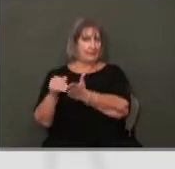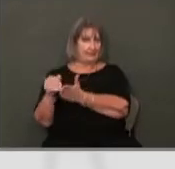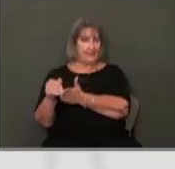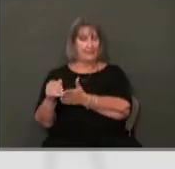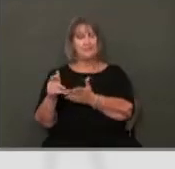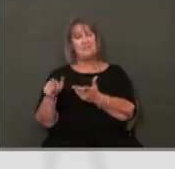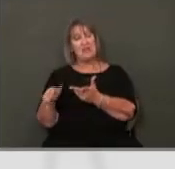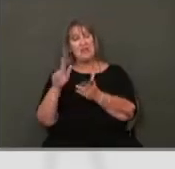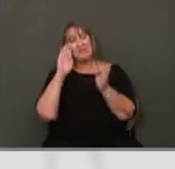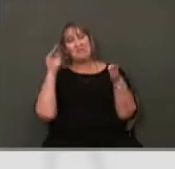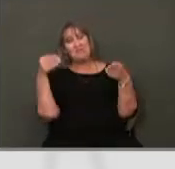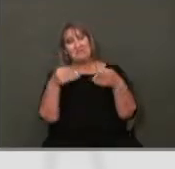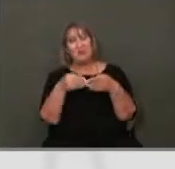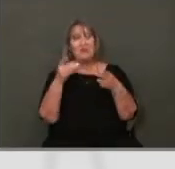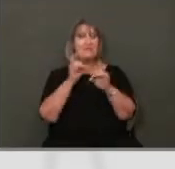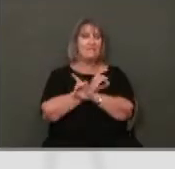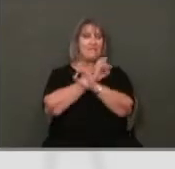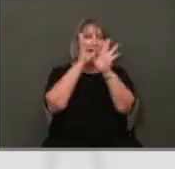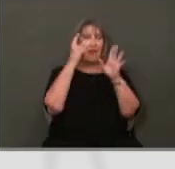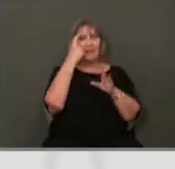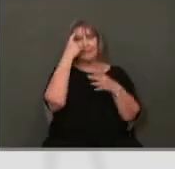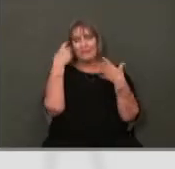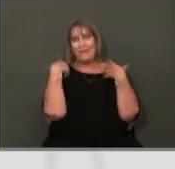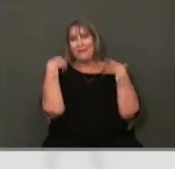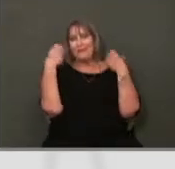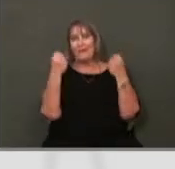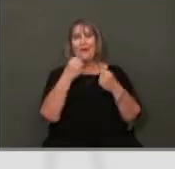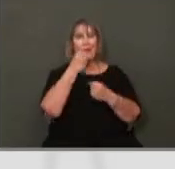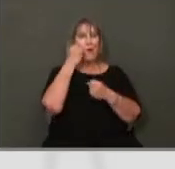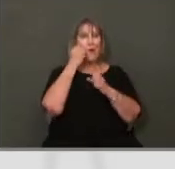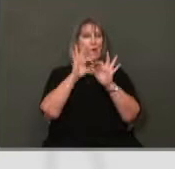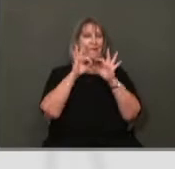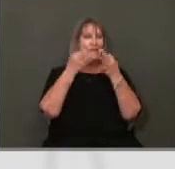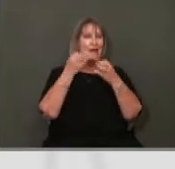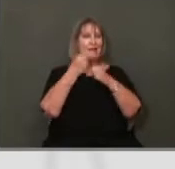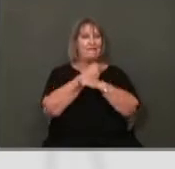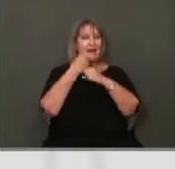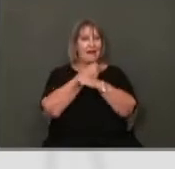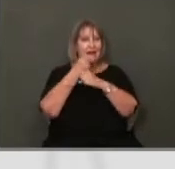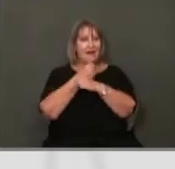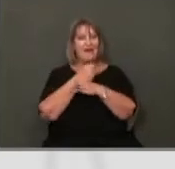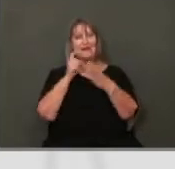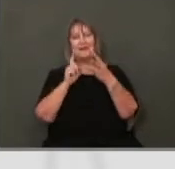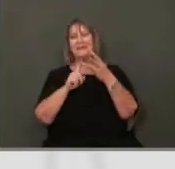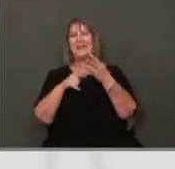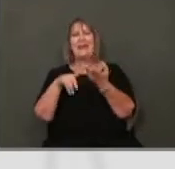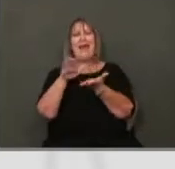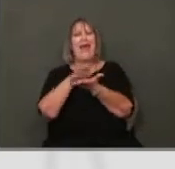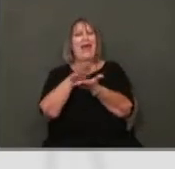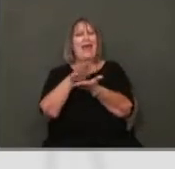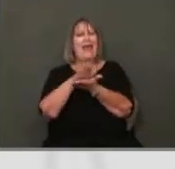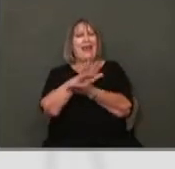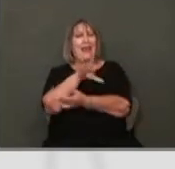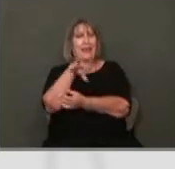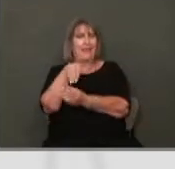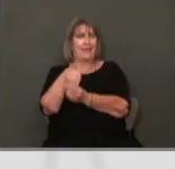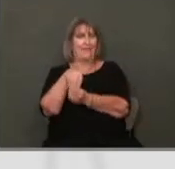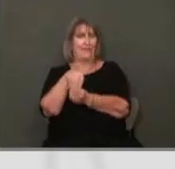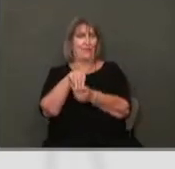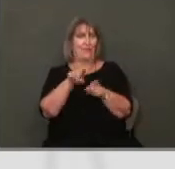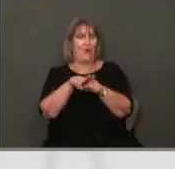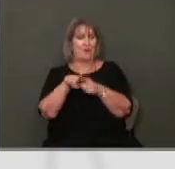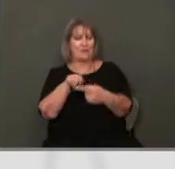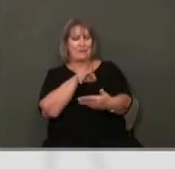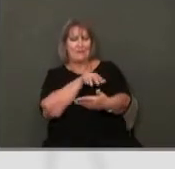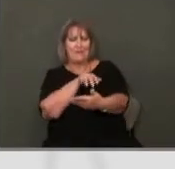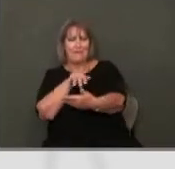domestic violence, mental health, access to care, and the academic institution. And partnering